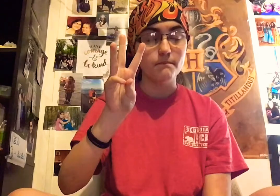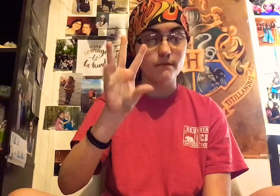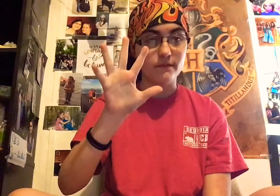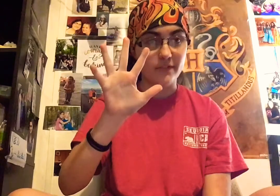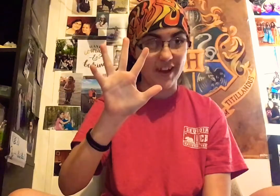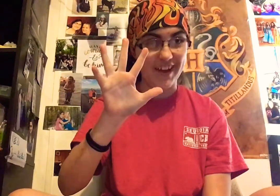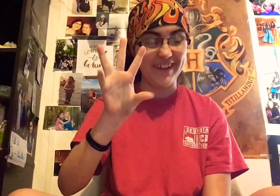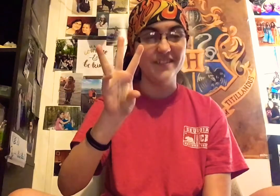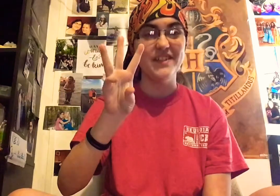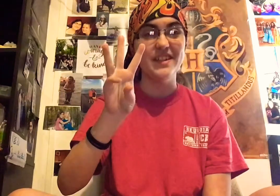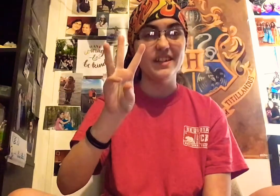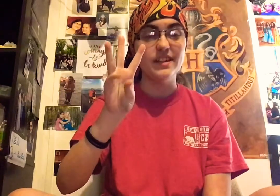65,